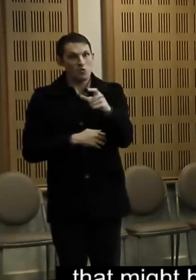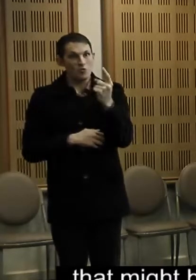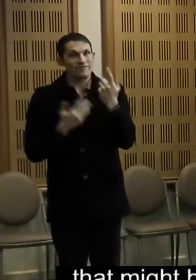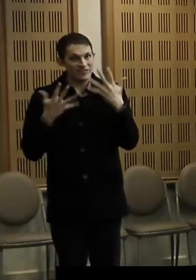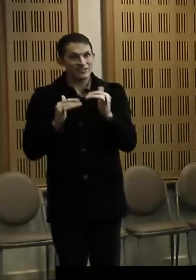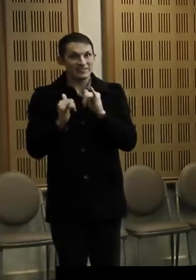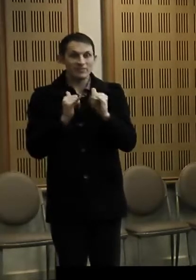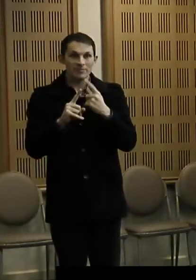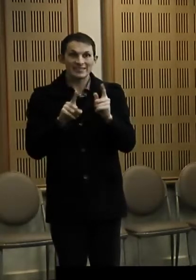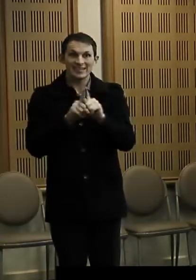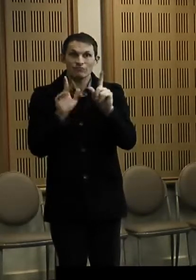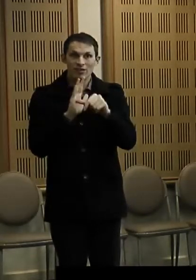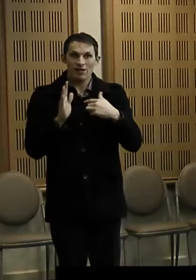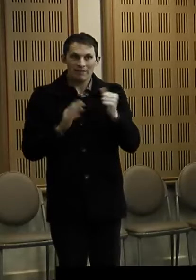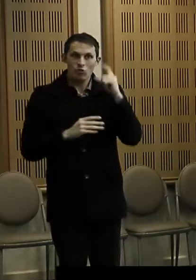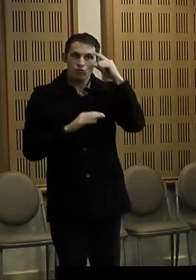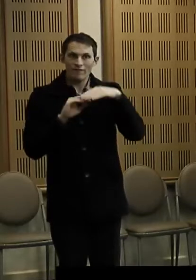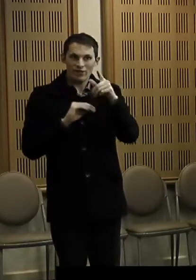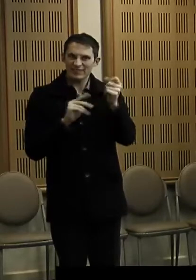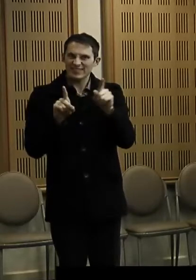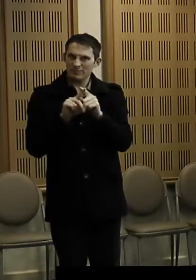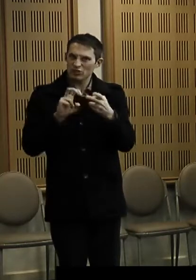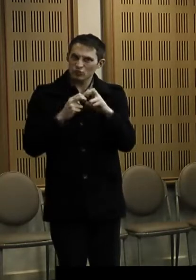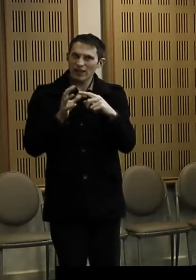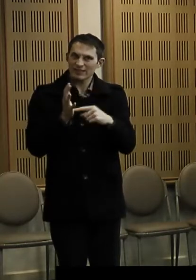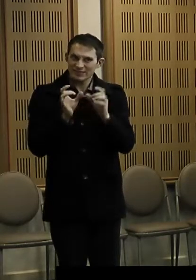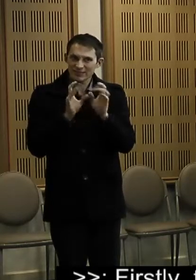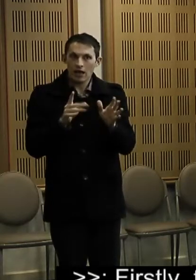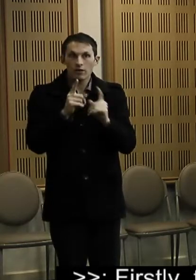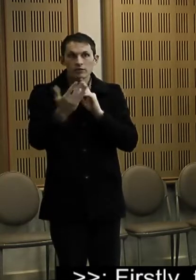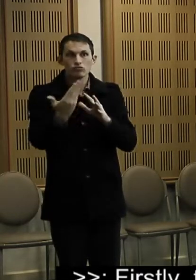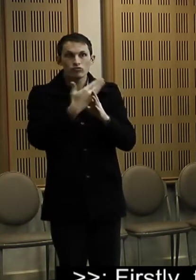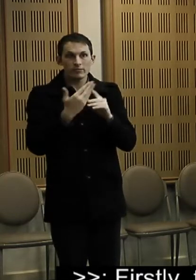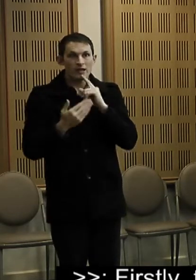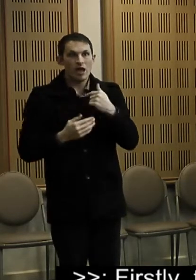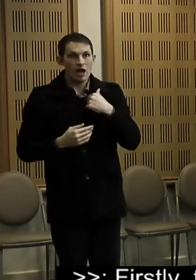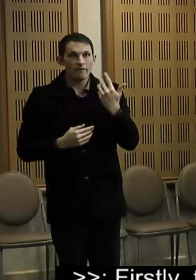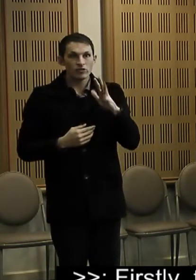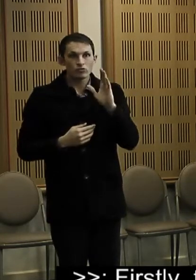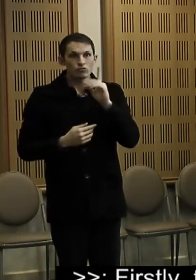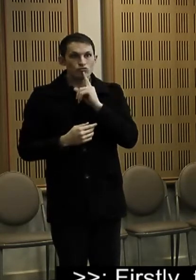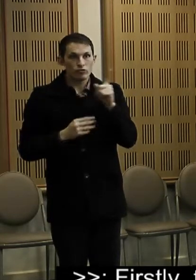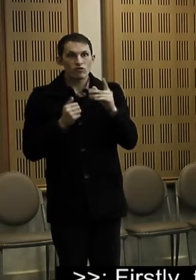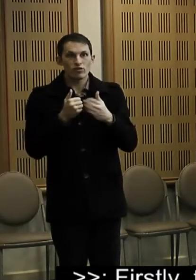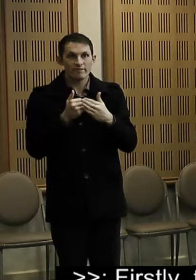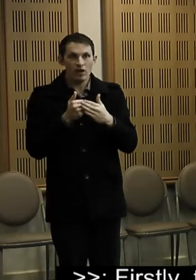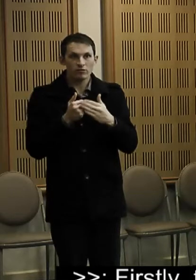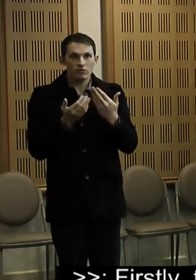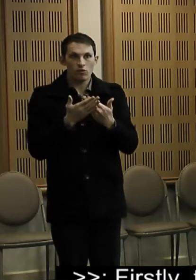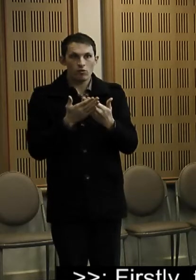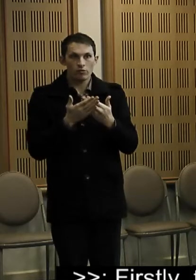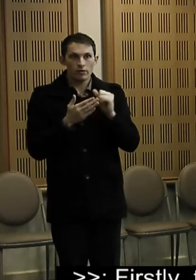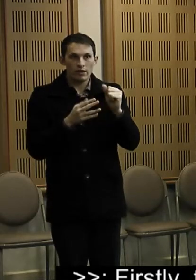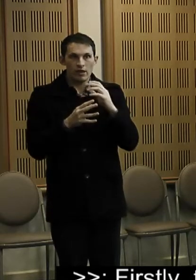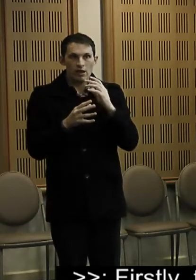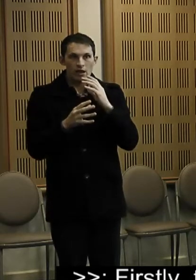time, I'm concerned that there was that issue at the start that you had to identify as one or the other. I am told that has been rectified. I sit on a governmental task force